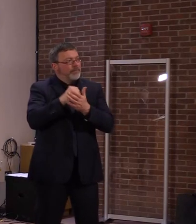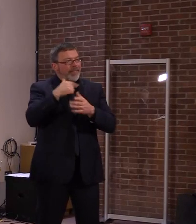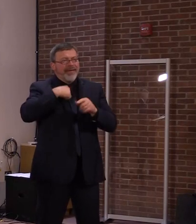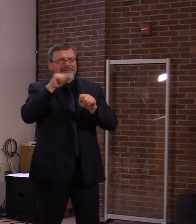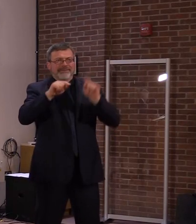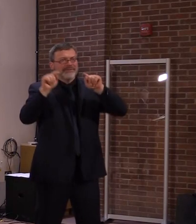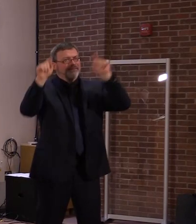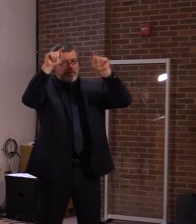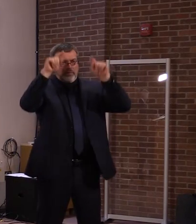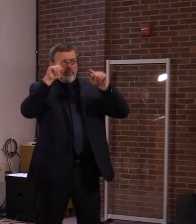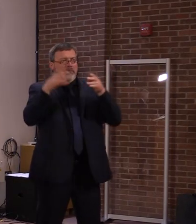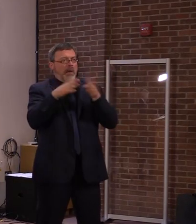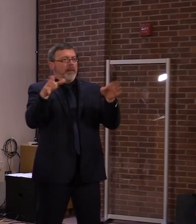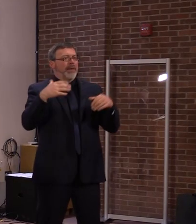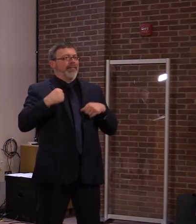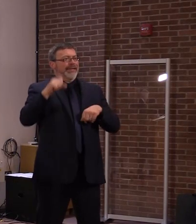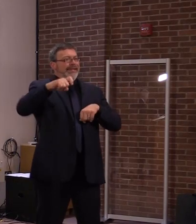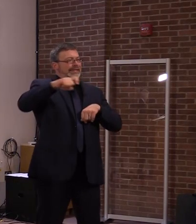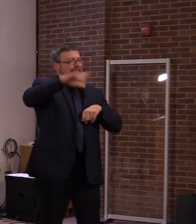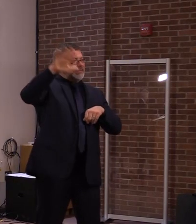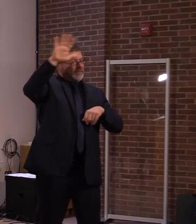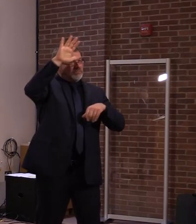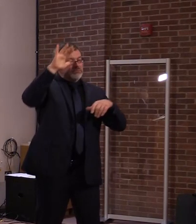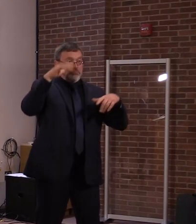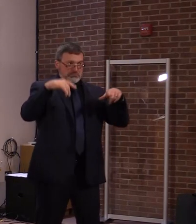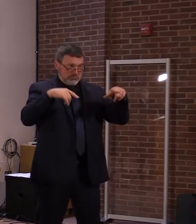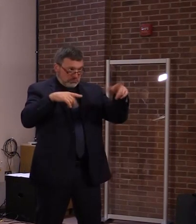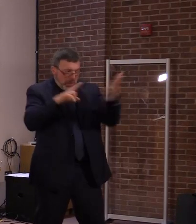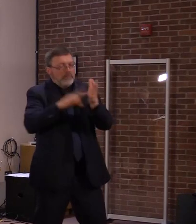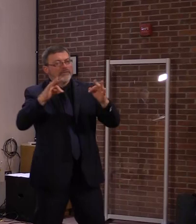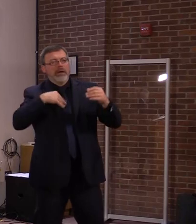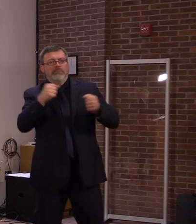health resources. You can help